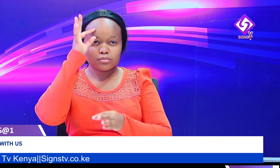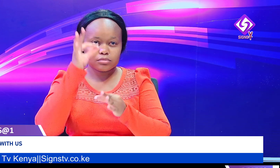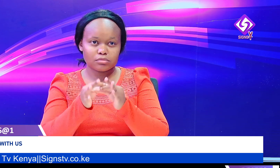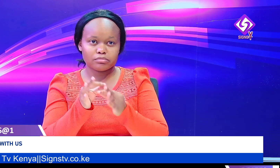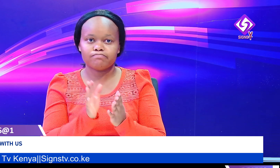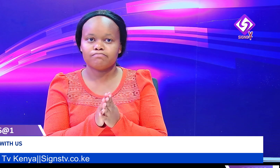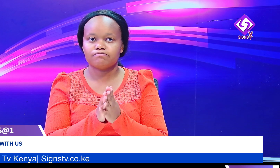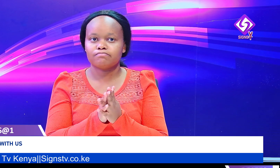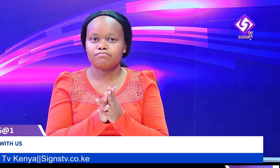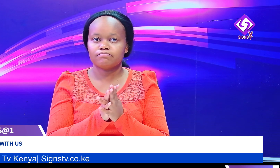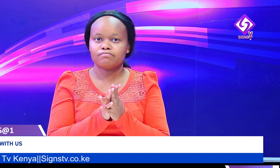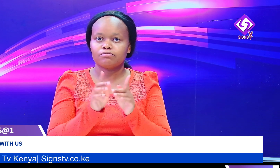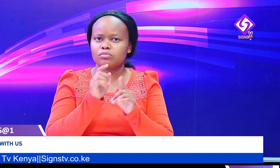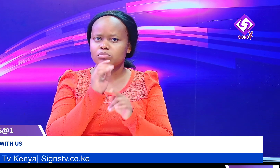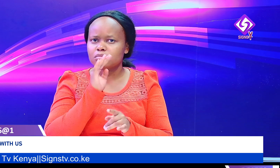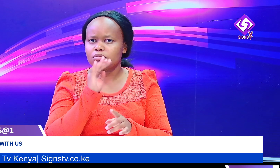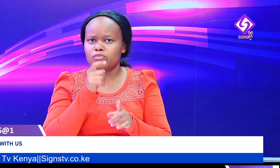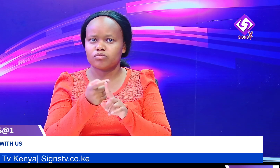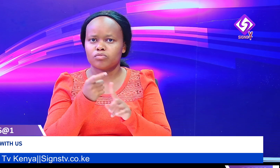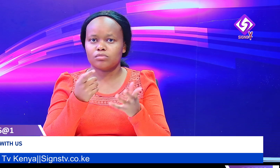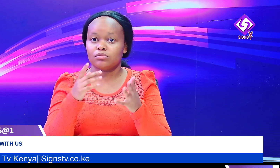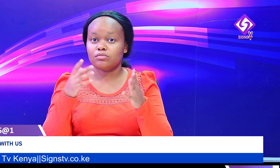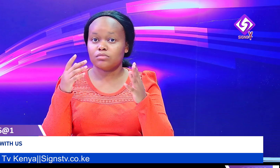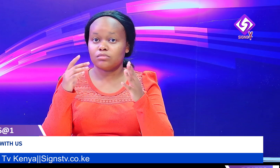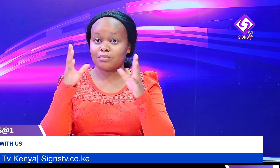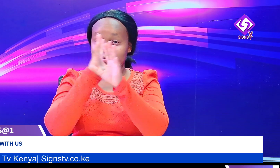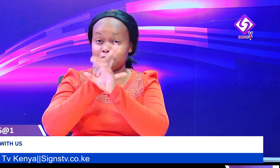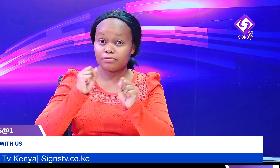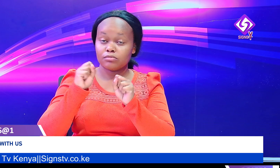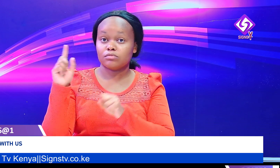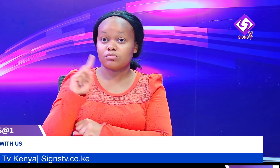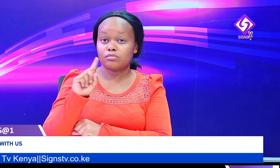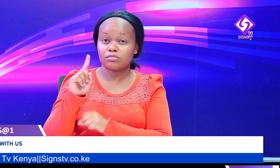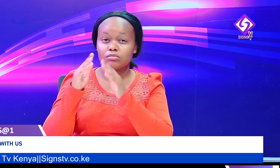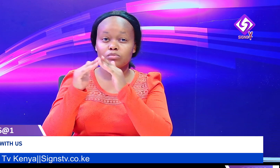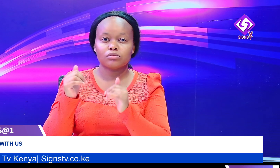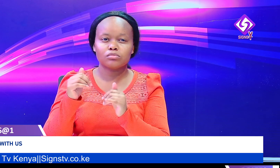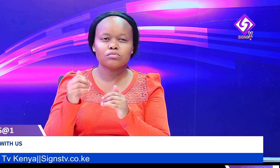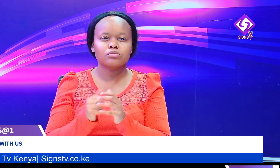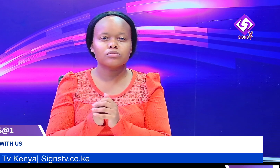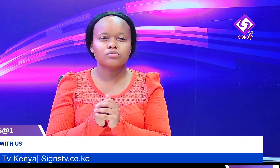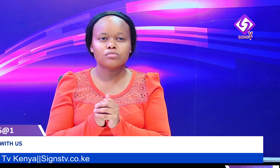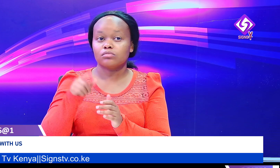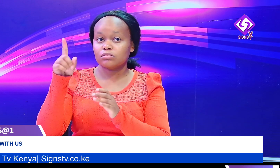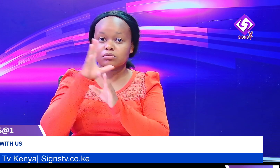Kenyans' young population, describing faith as deep and